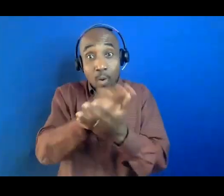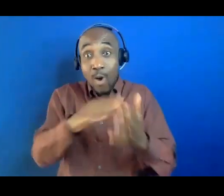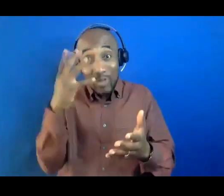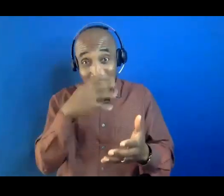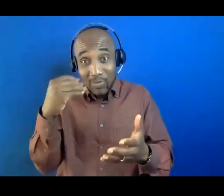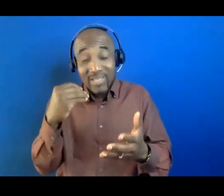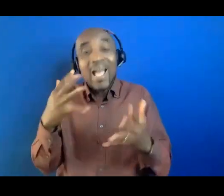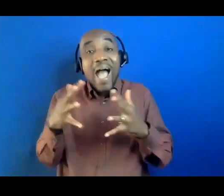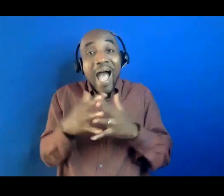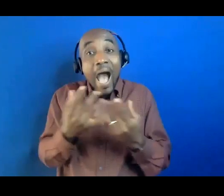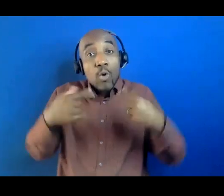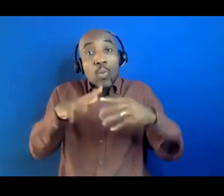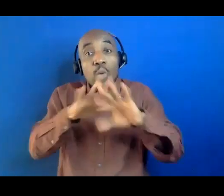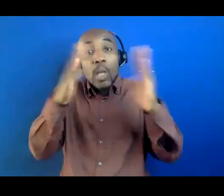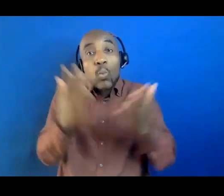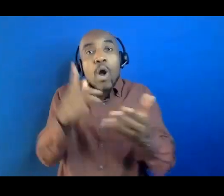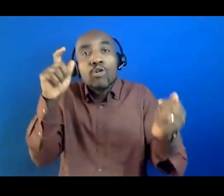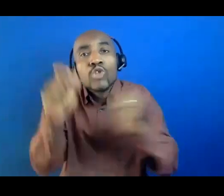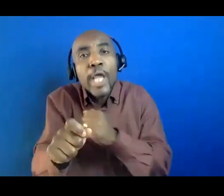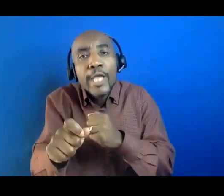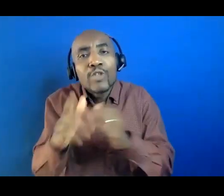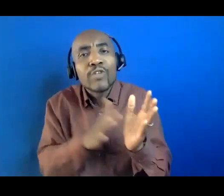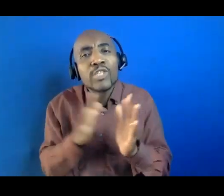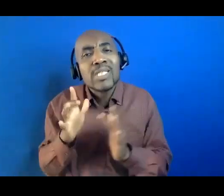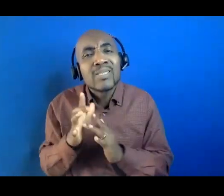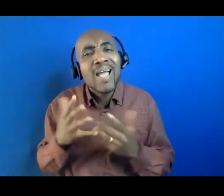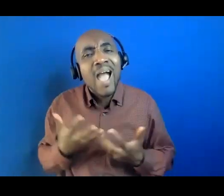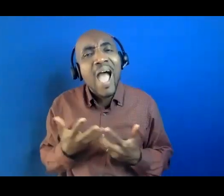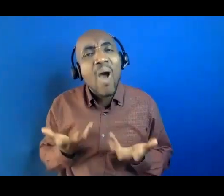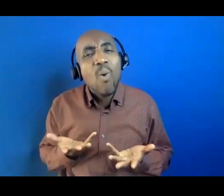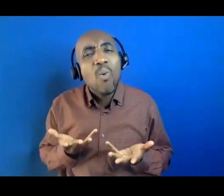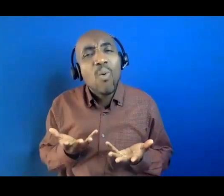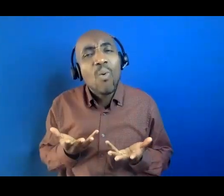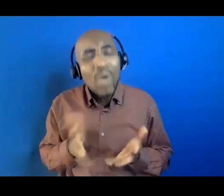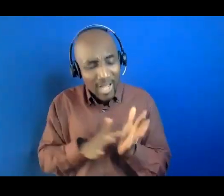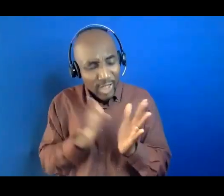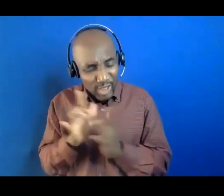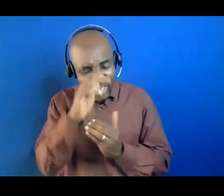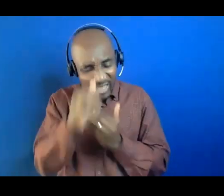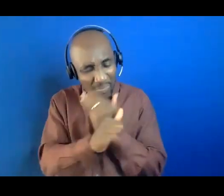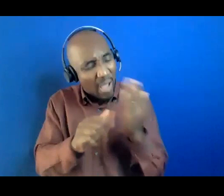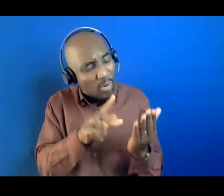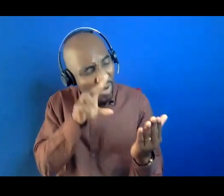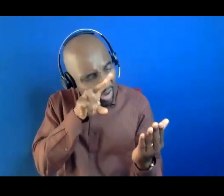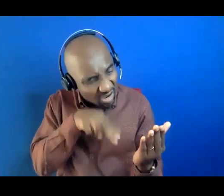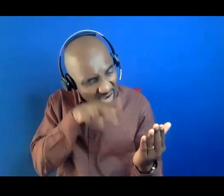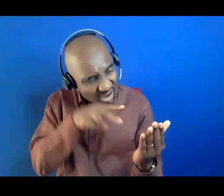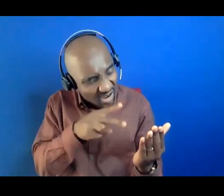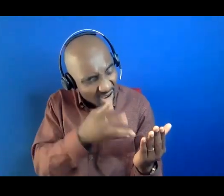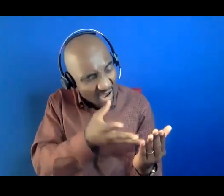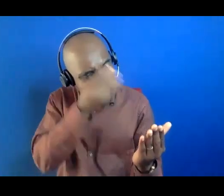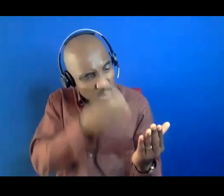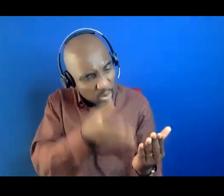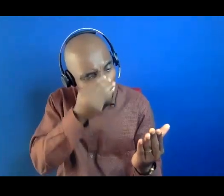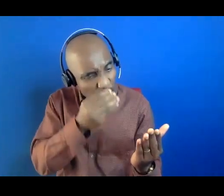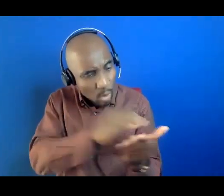How can we be world changers for Jesus? We listen to the words of Jesus and we receive the gift of the Holy